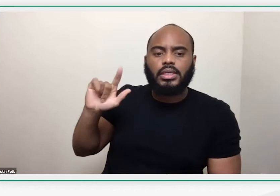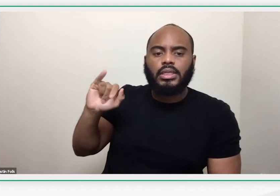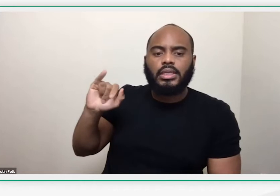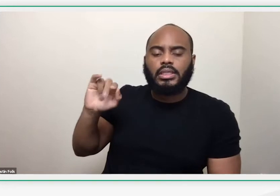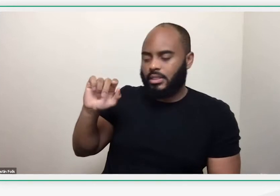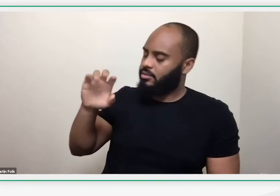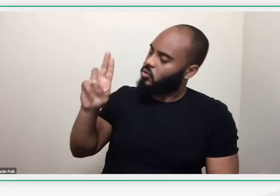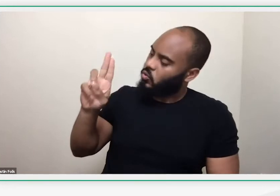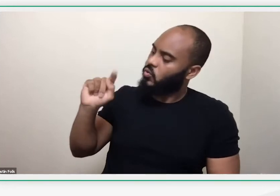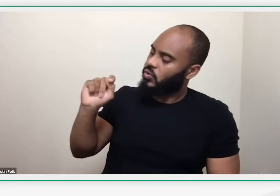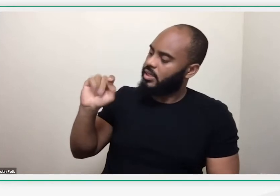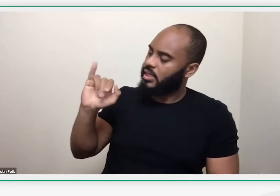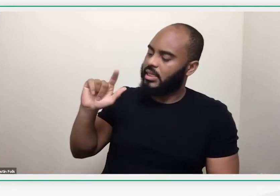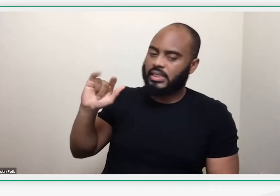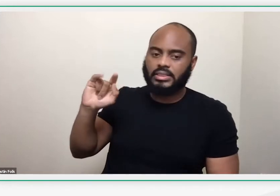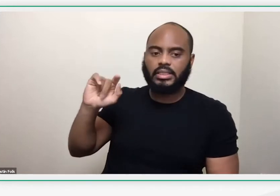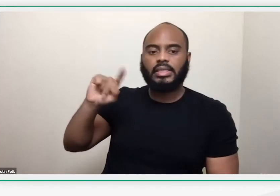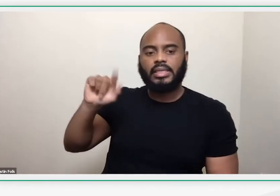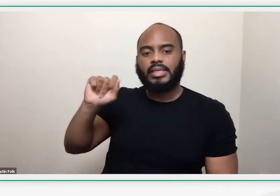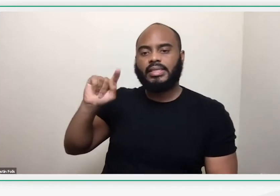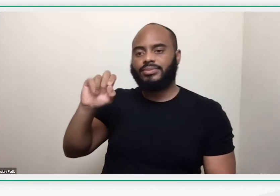calendar that will remind you.